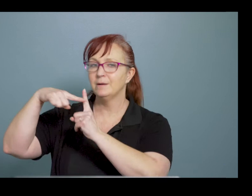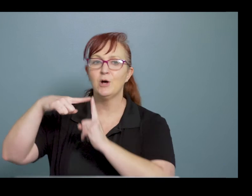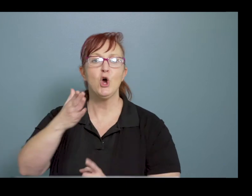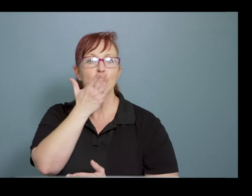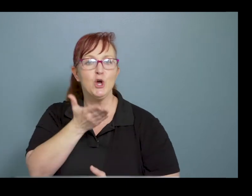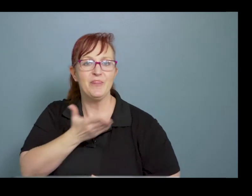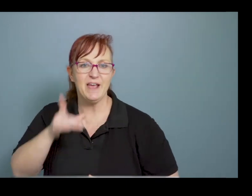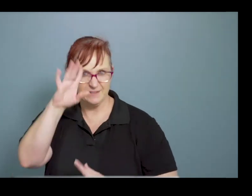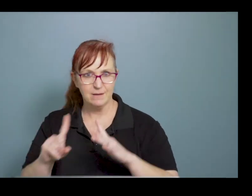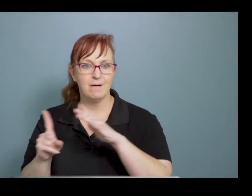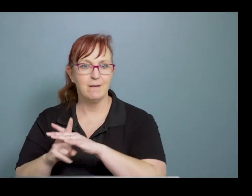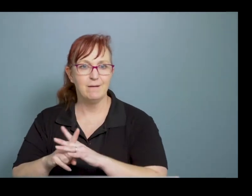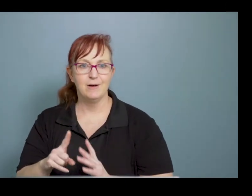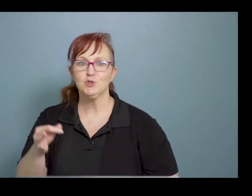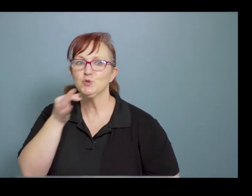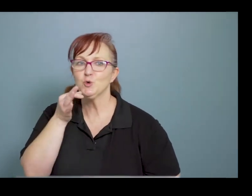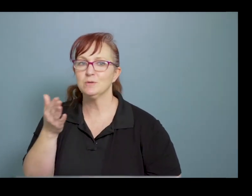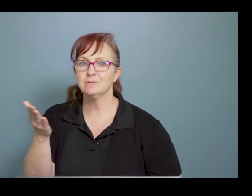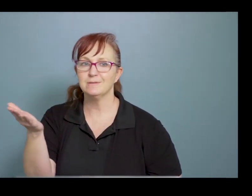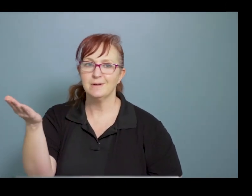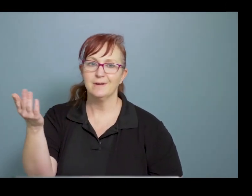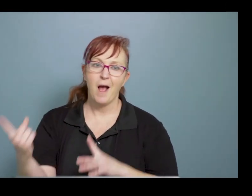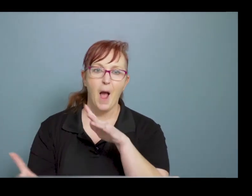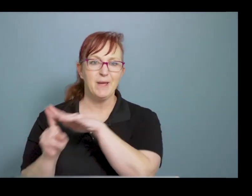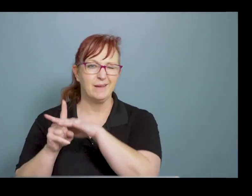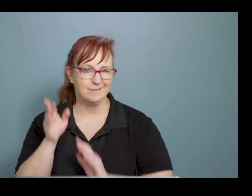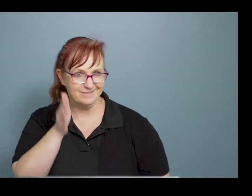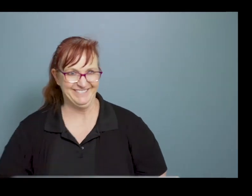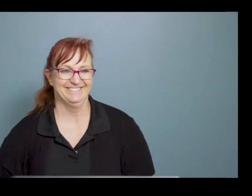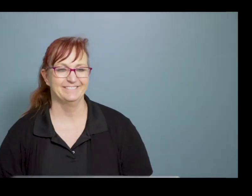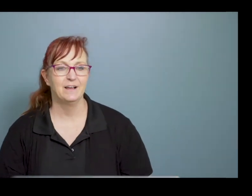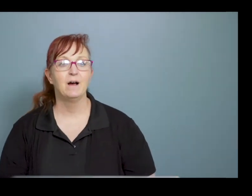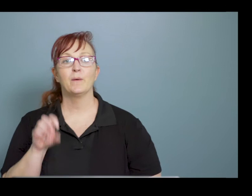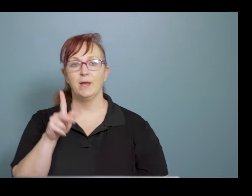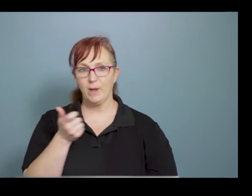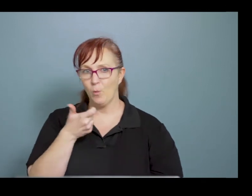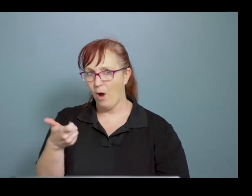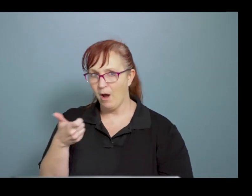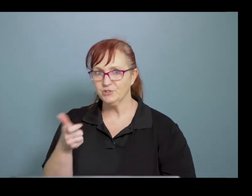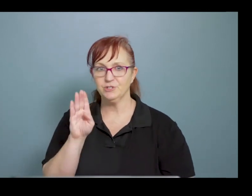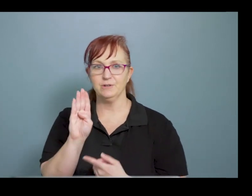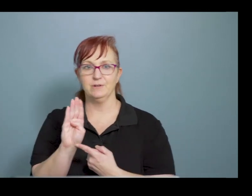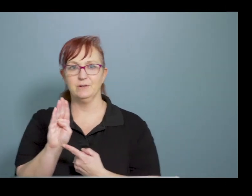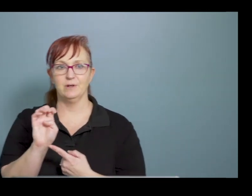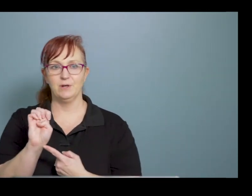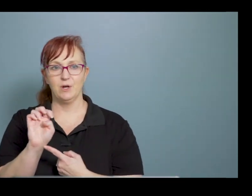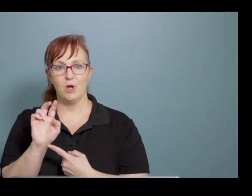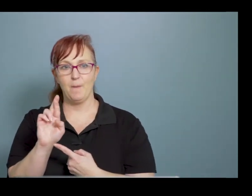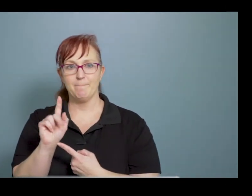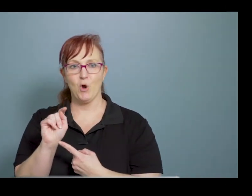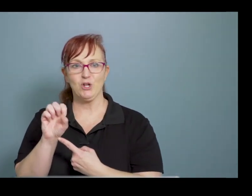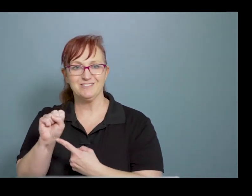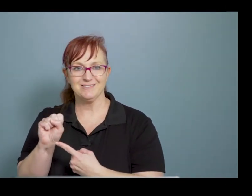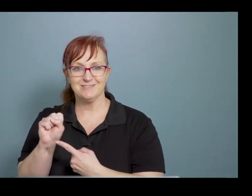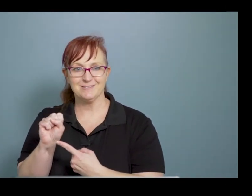have questions, of course, first of all, with everything, look to Burt's Alerts, and then you can check out the CEAS page on my CWI, and then you